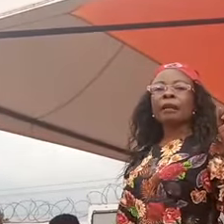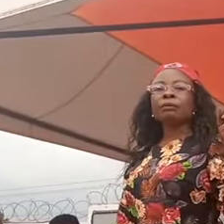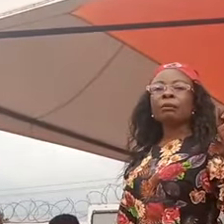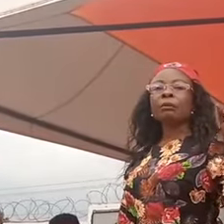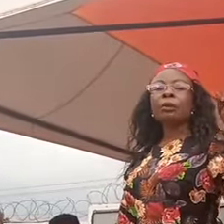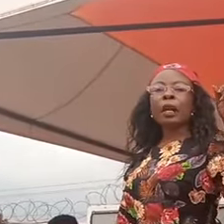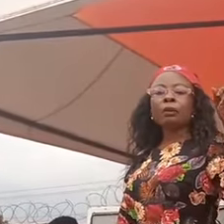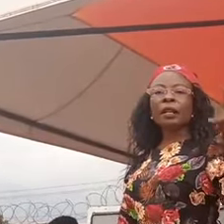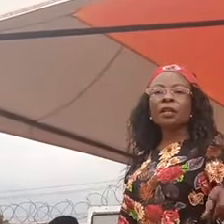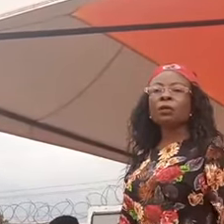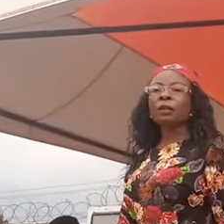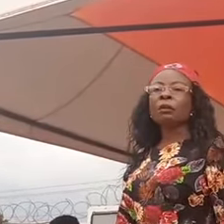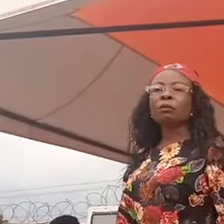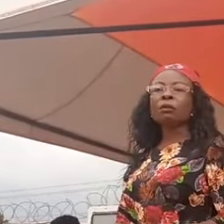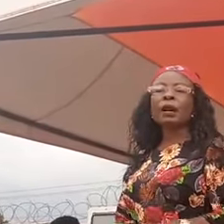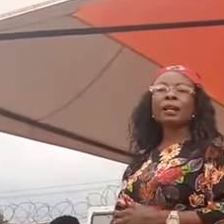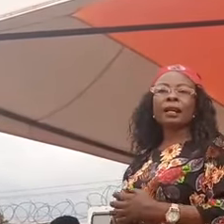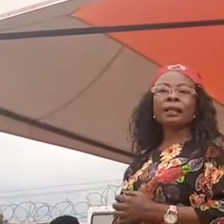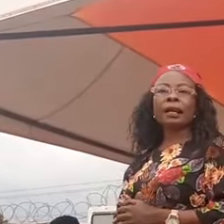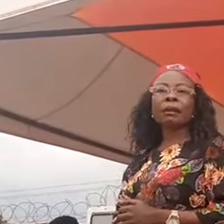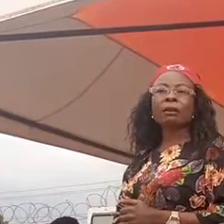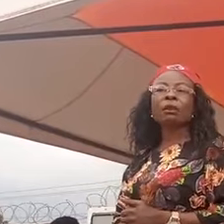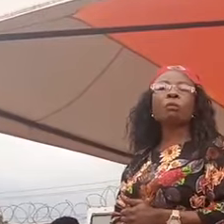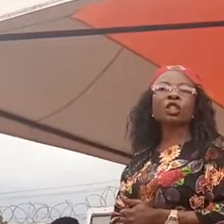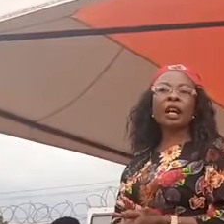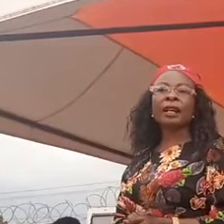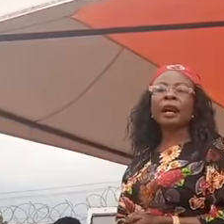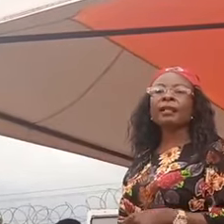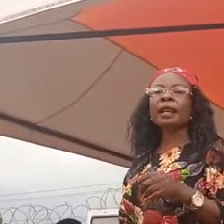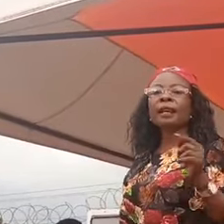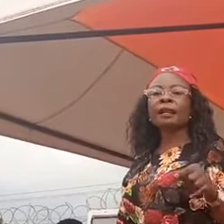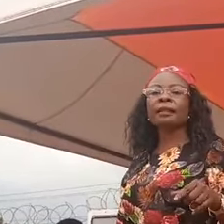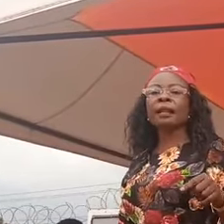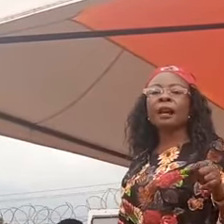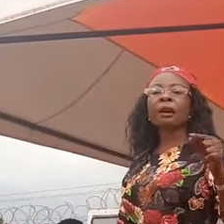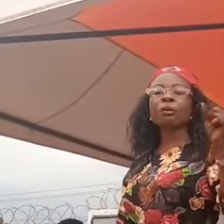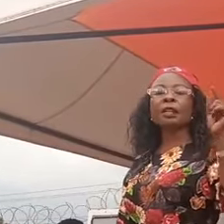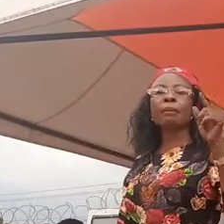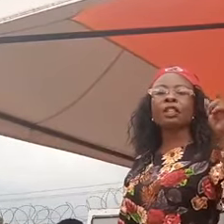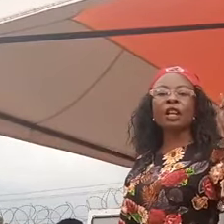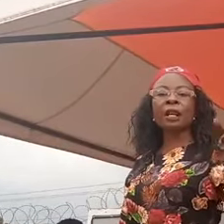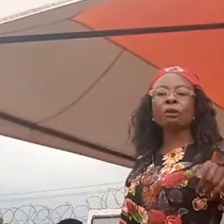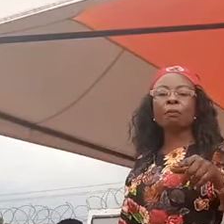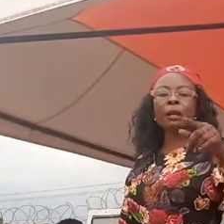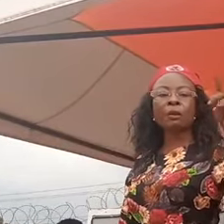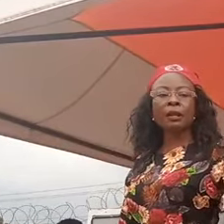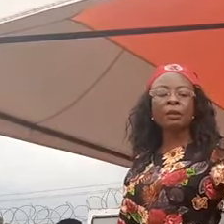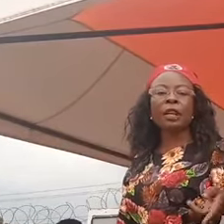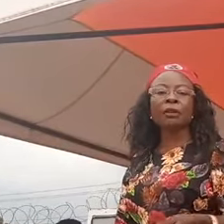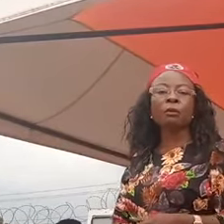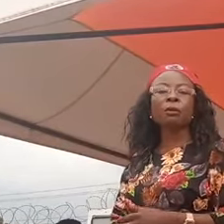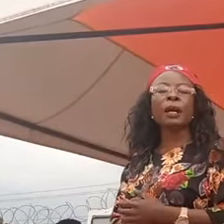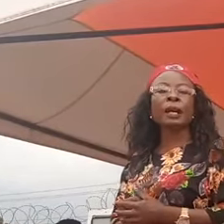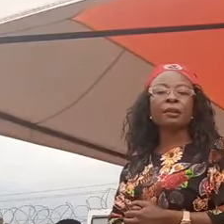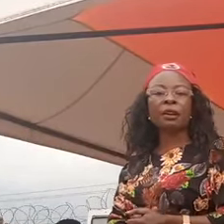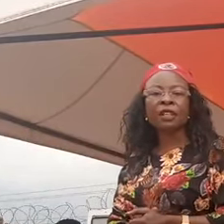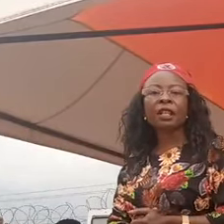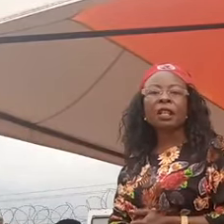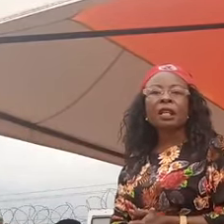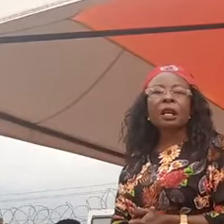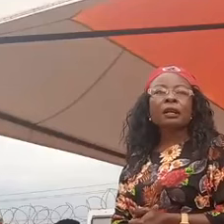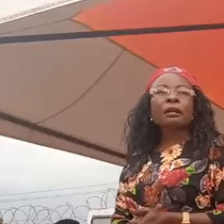Our Kabweka suli, wakansala, wamuchala. Atela nze, akulira bachala, bendo bendo yeyo, mulubaga